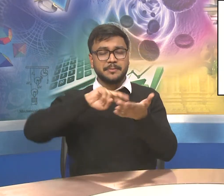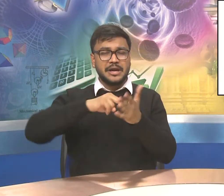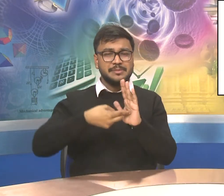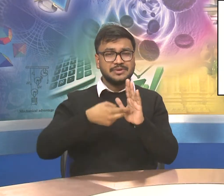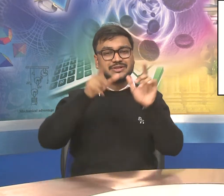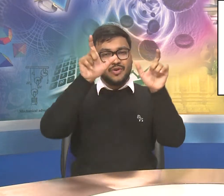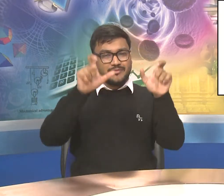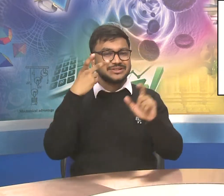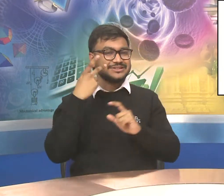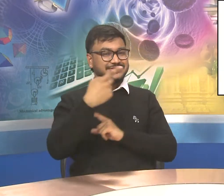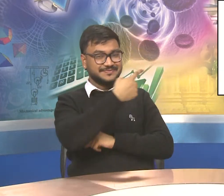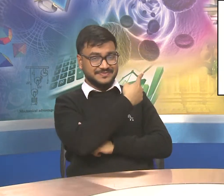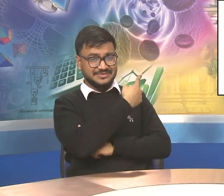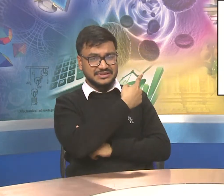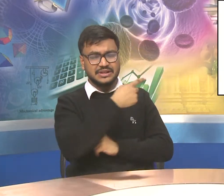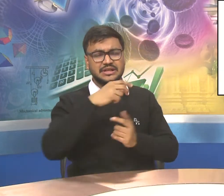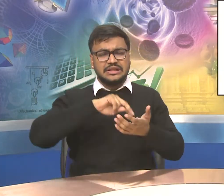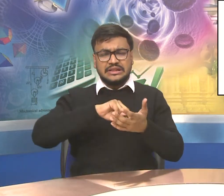Next is render.